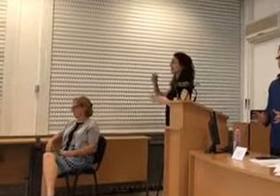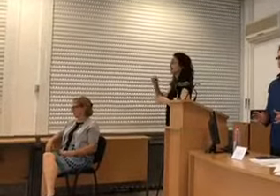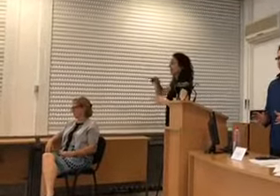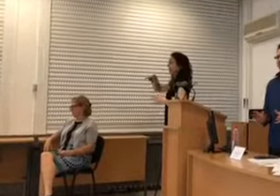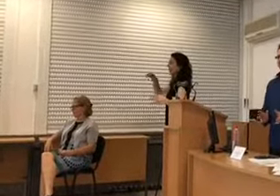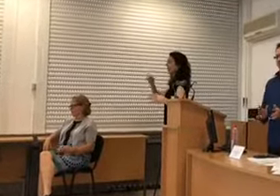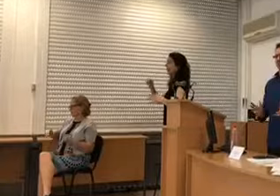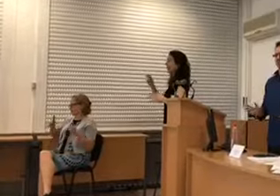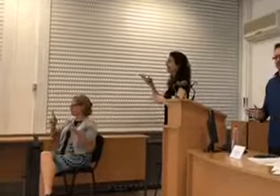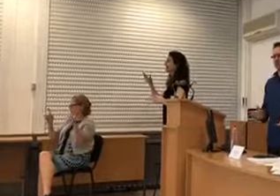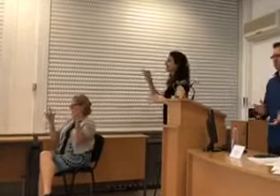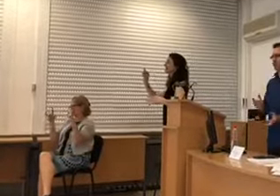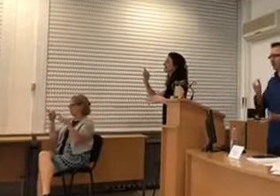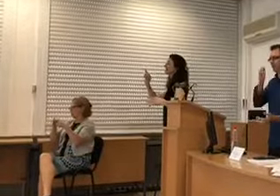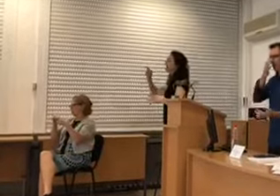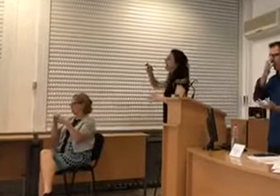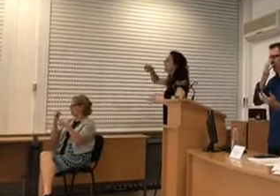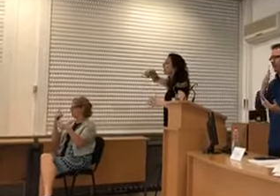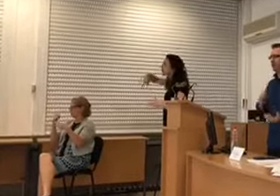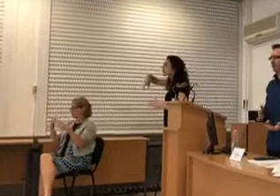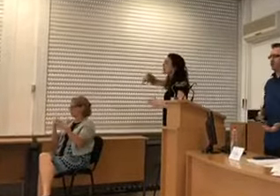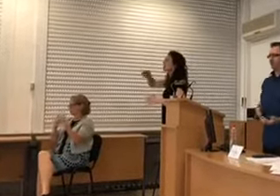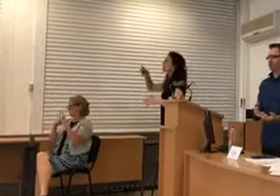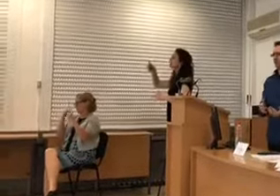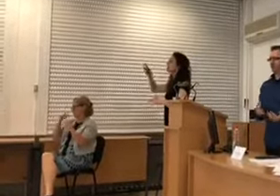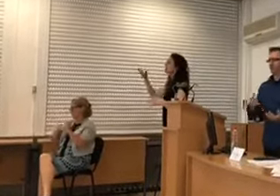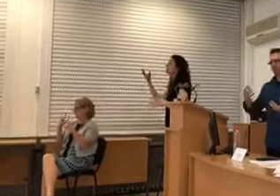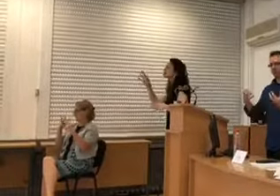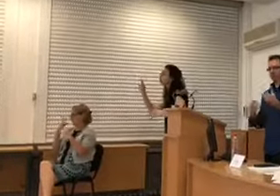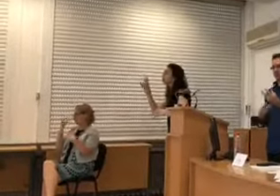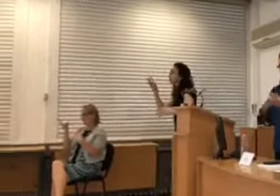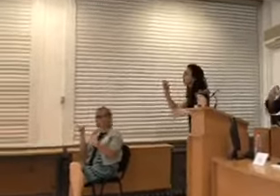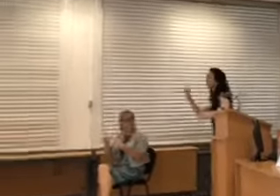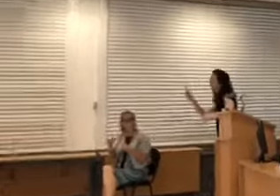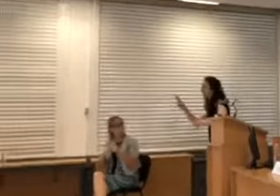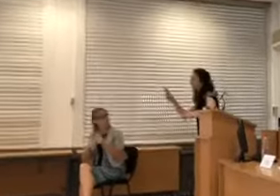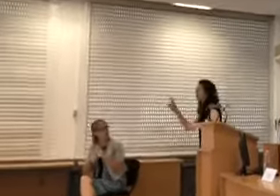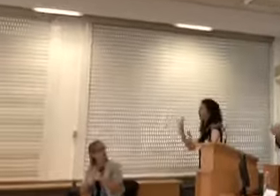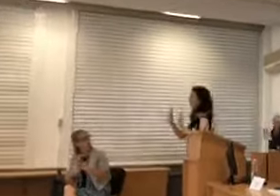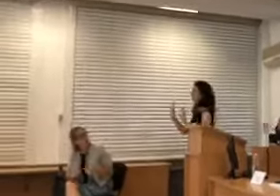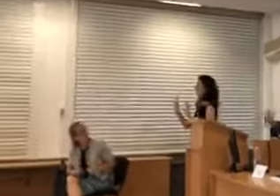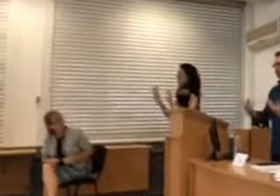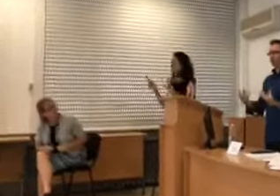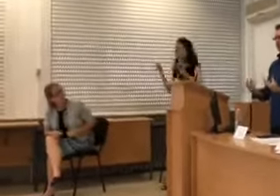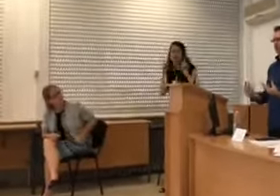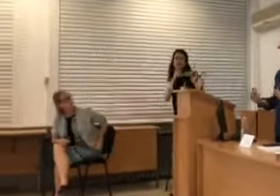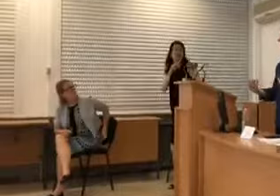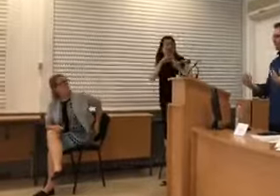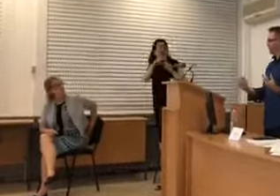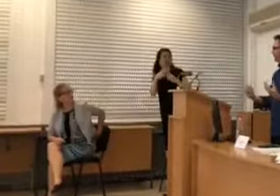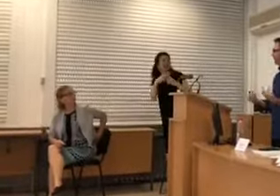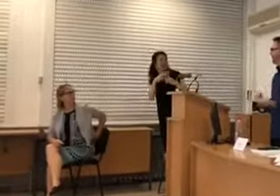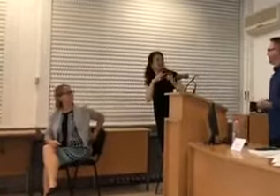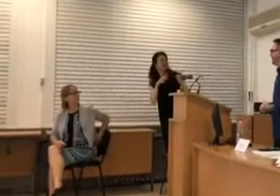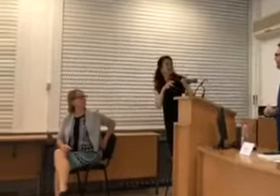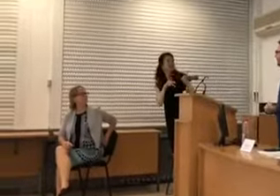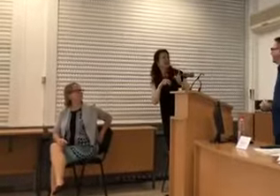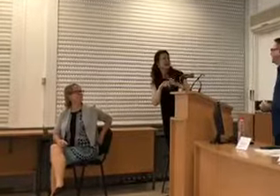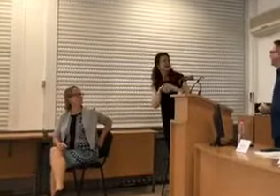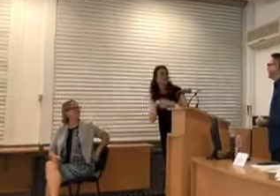means? It was a new term for me, very interesting. So, kind of tools which. What was that word